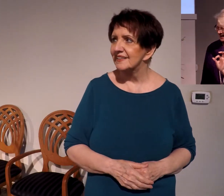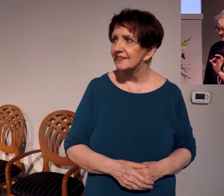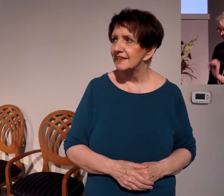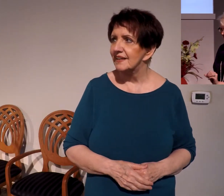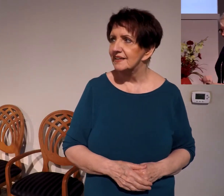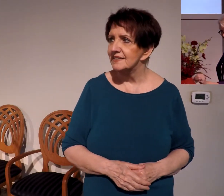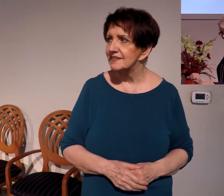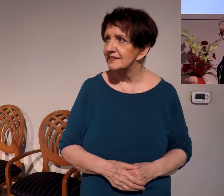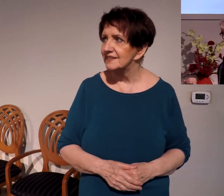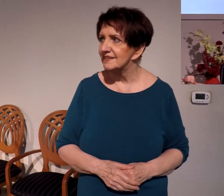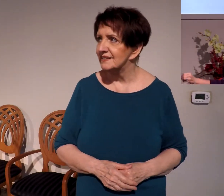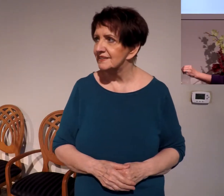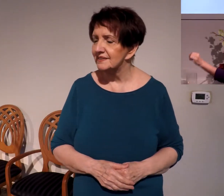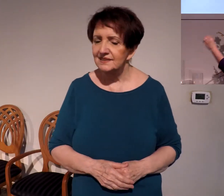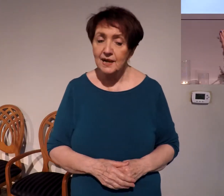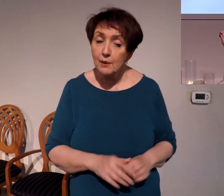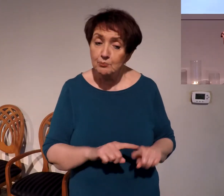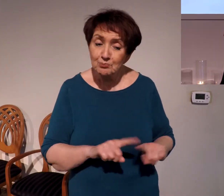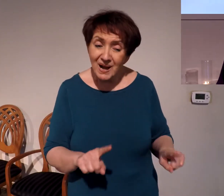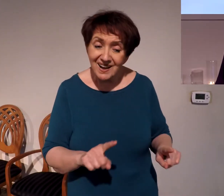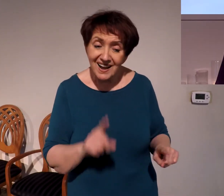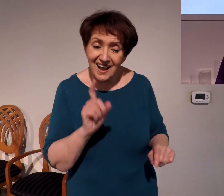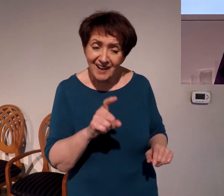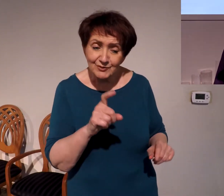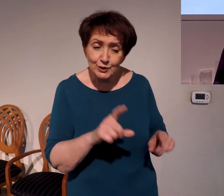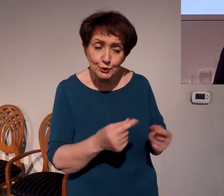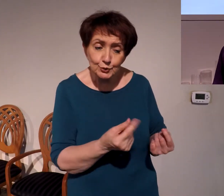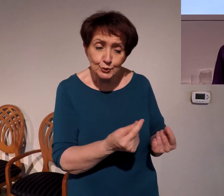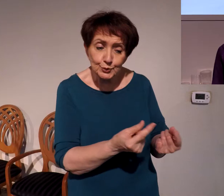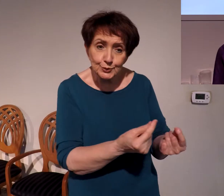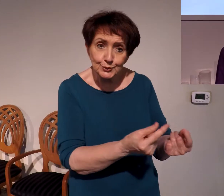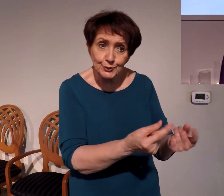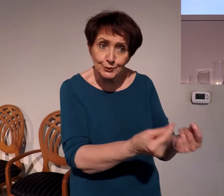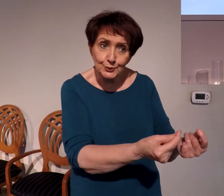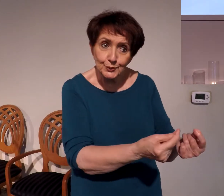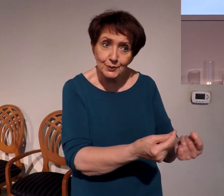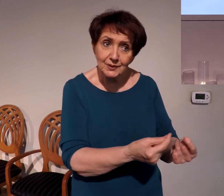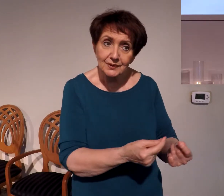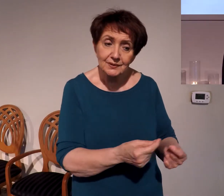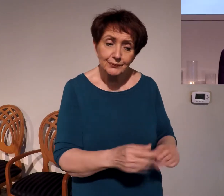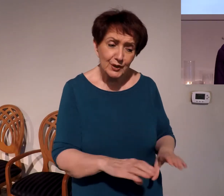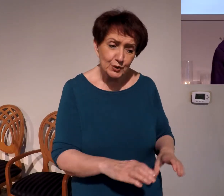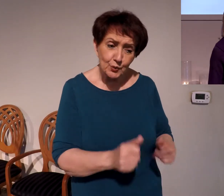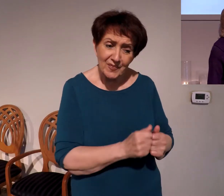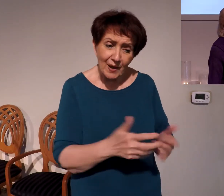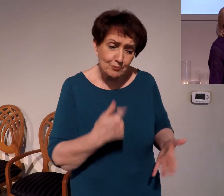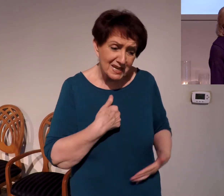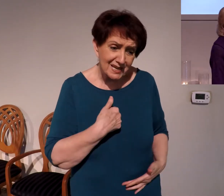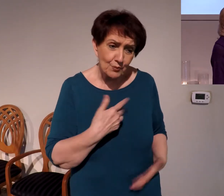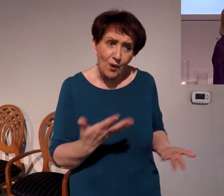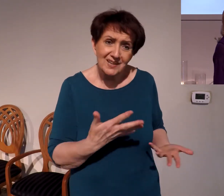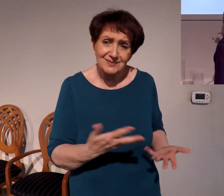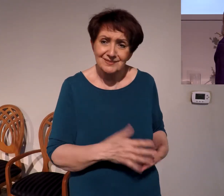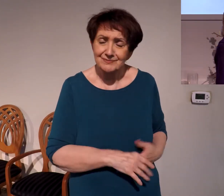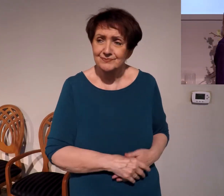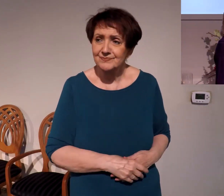But I have these things I have to do. Oh my God, what will they do without me? They will survive. They will survive.